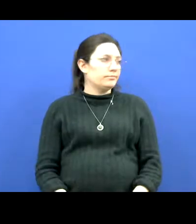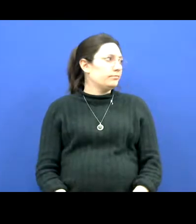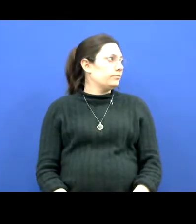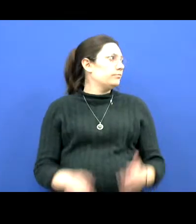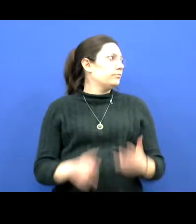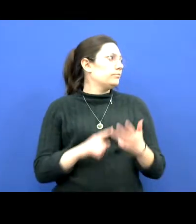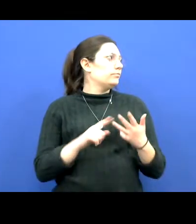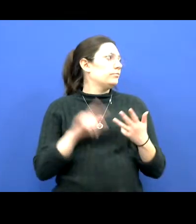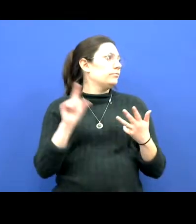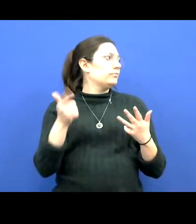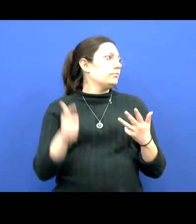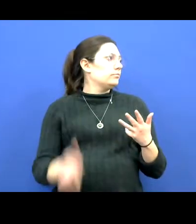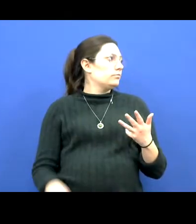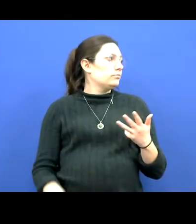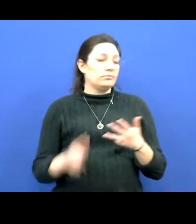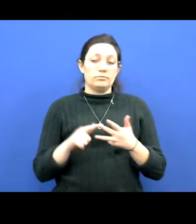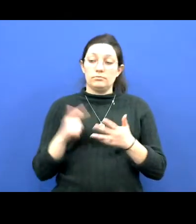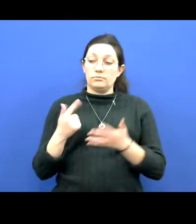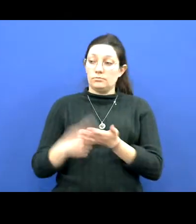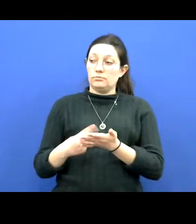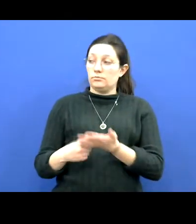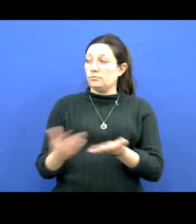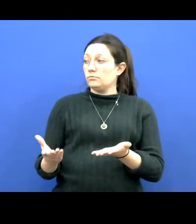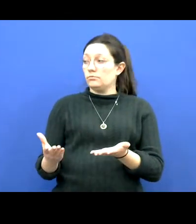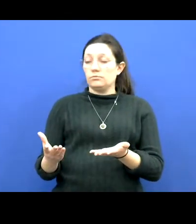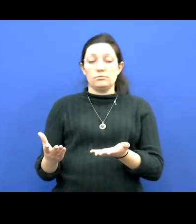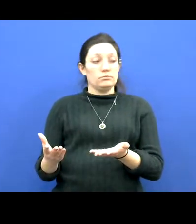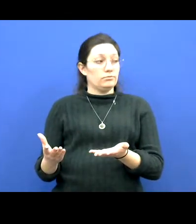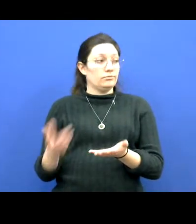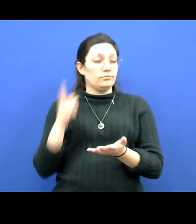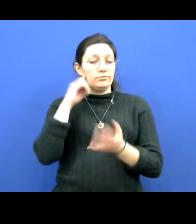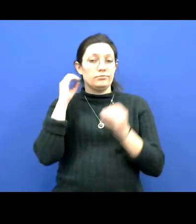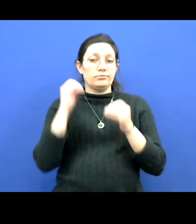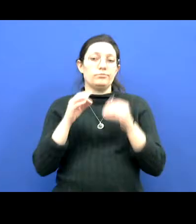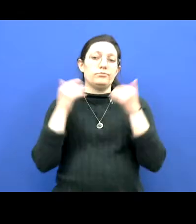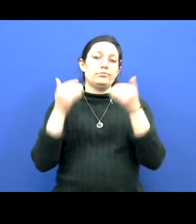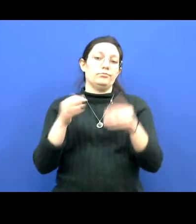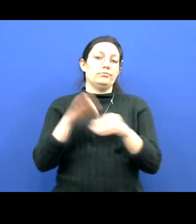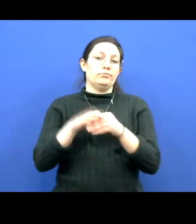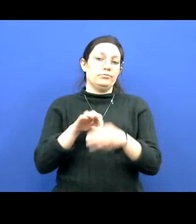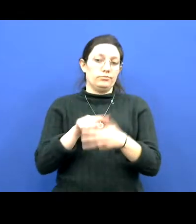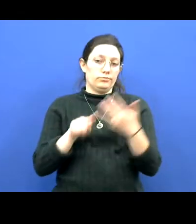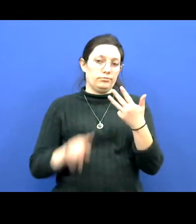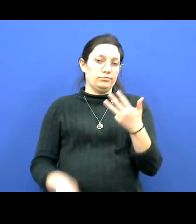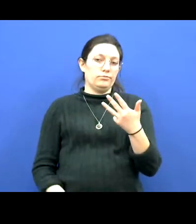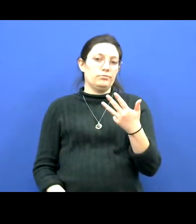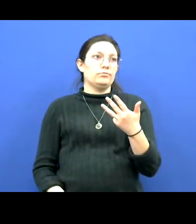Second. Any discussion? Hearing and seeing none, please call the roll.